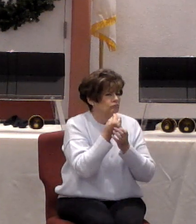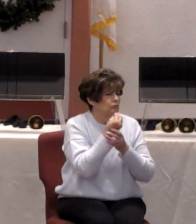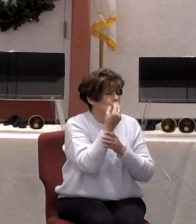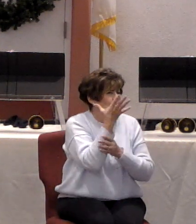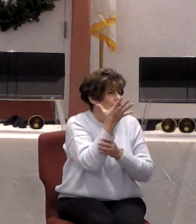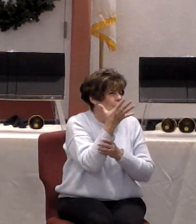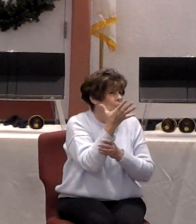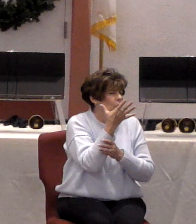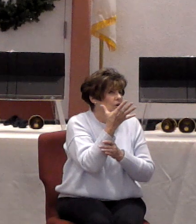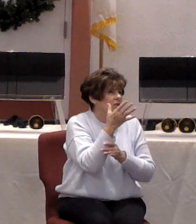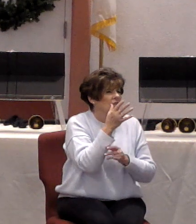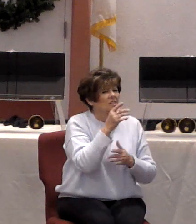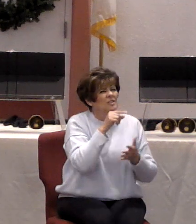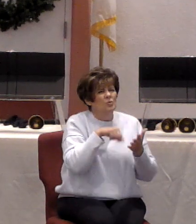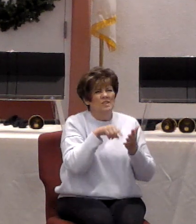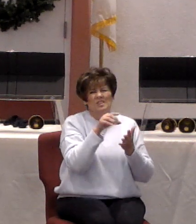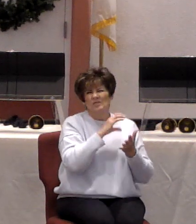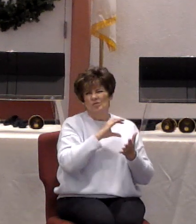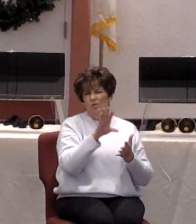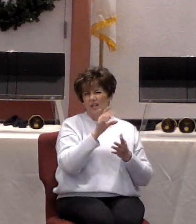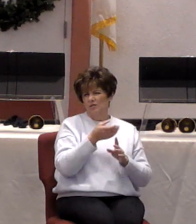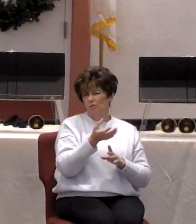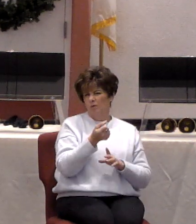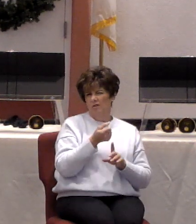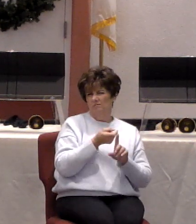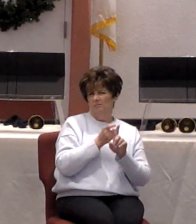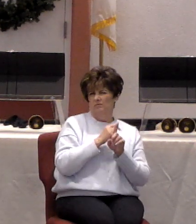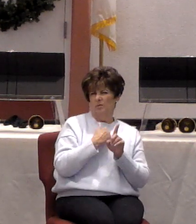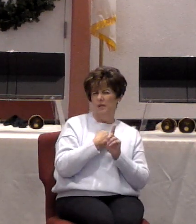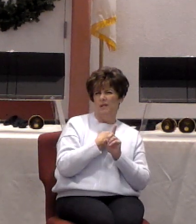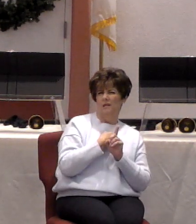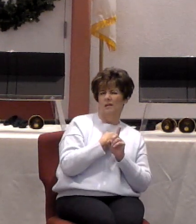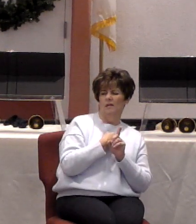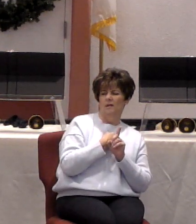to find your own places of service and to work in his kingdom.